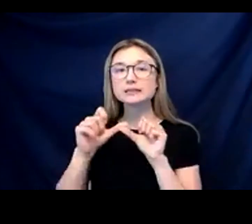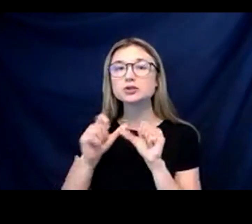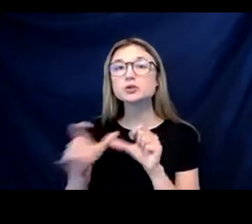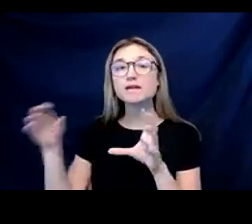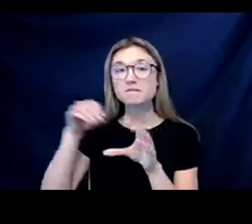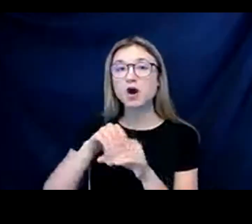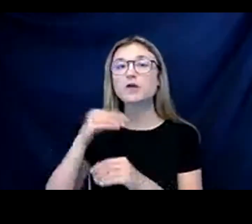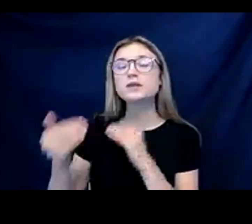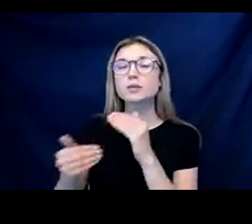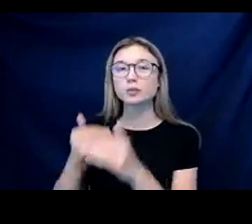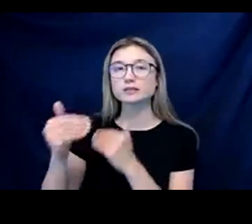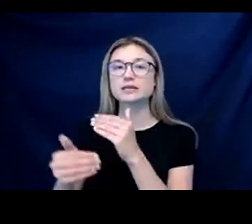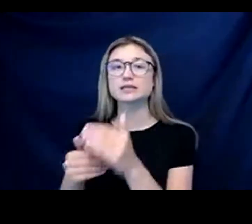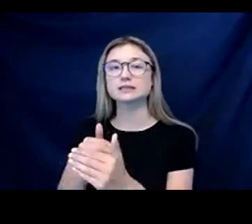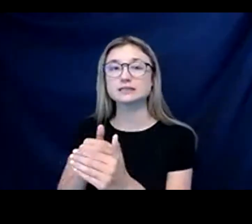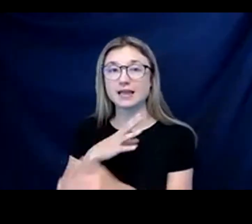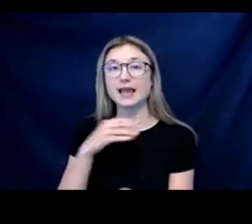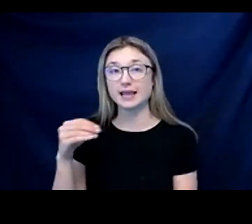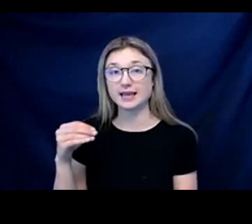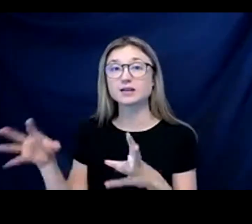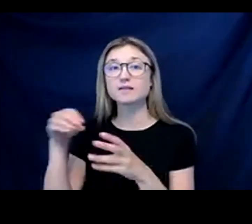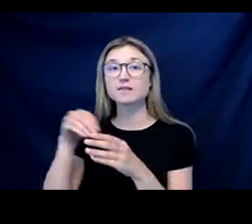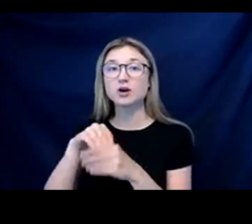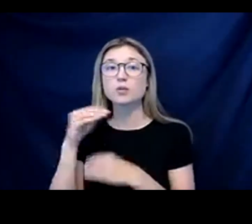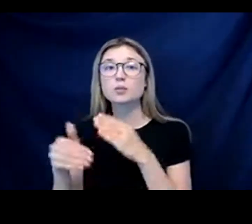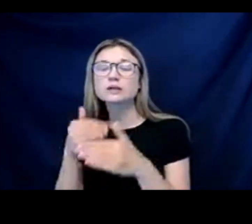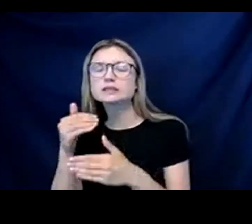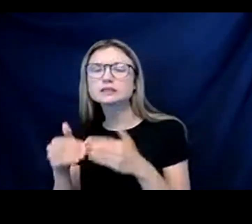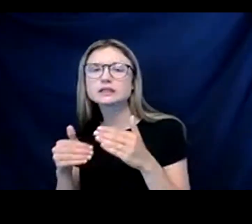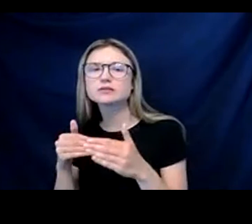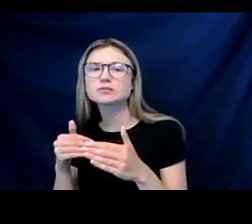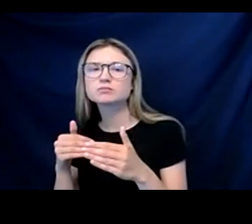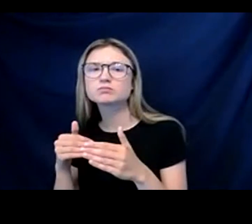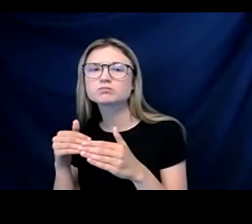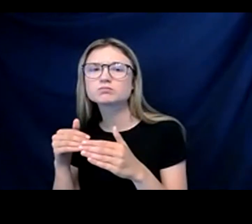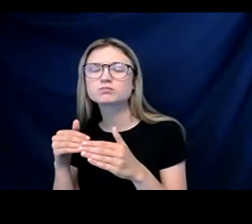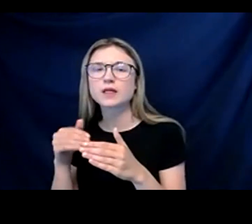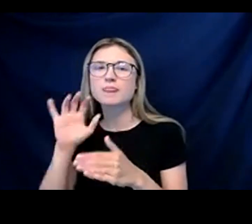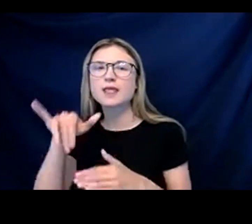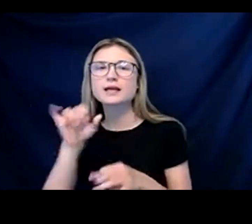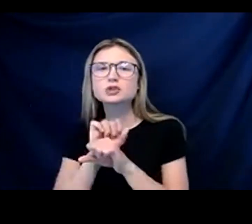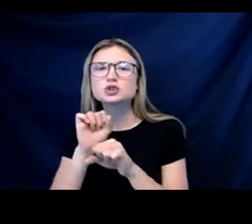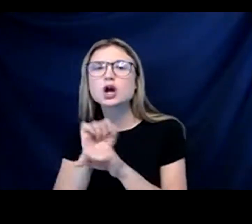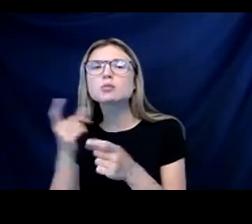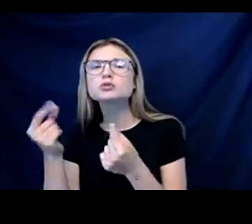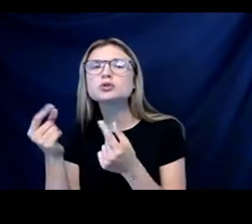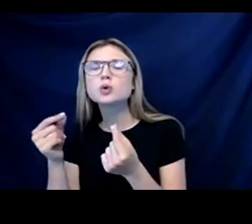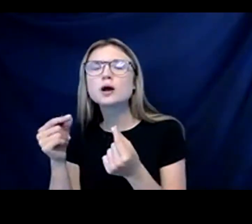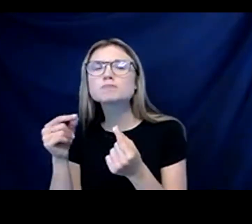process and in the process of sort of scoping what that job will do and setting